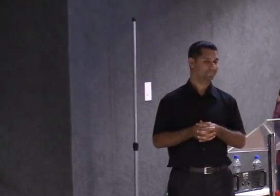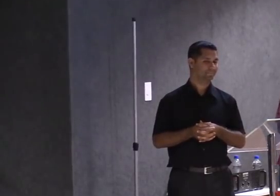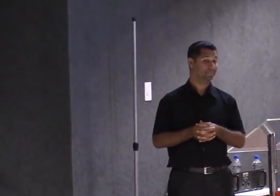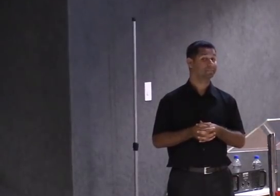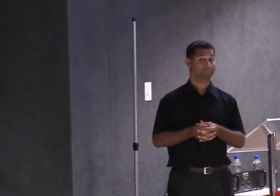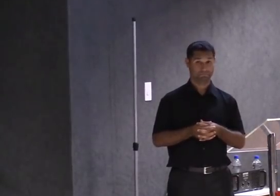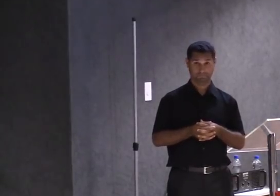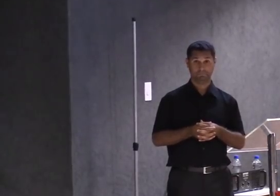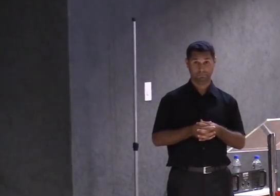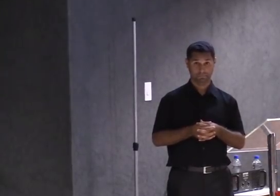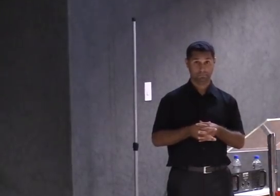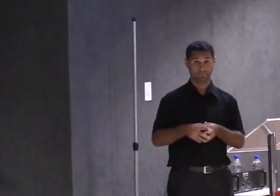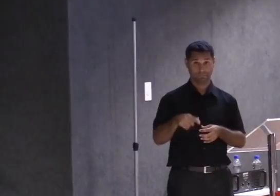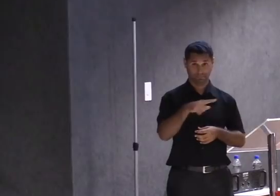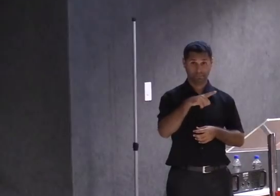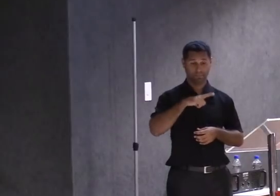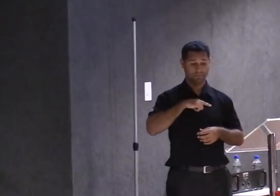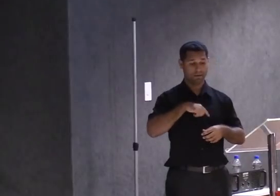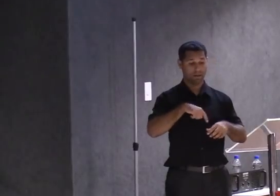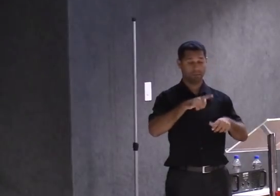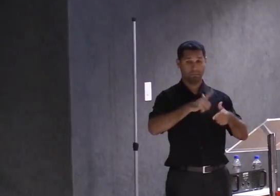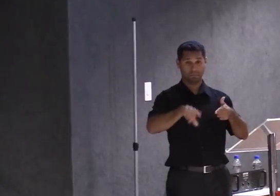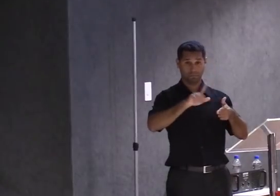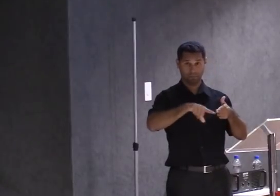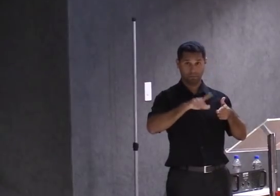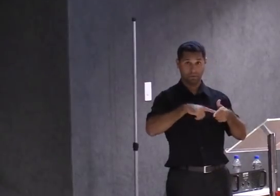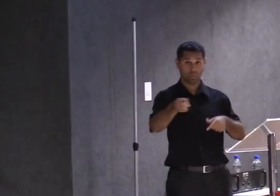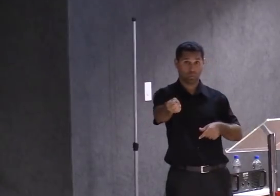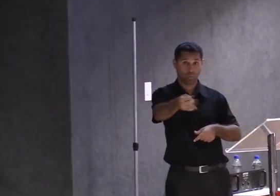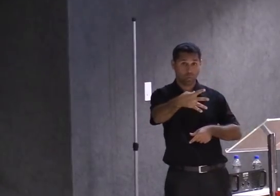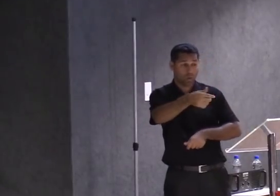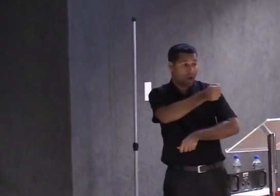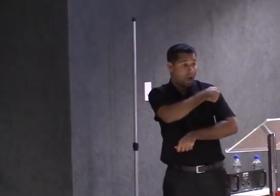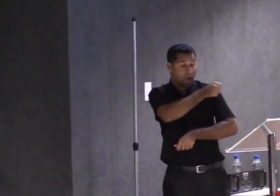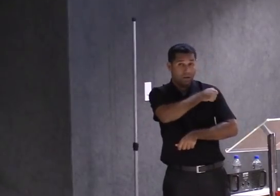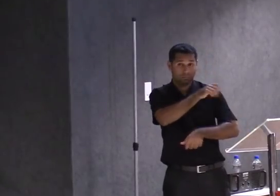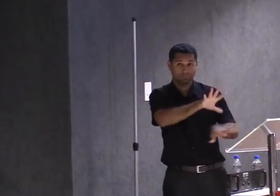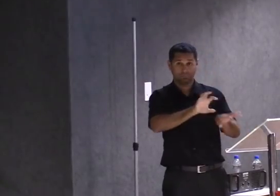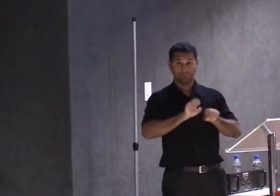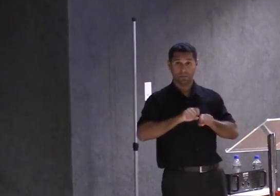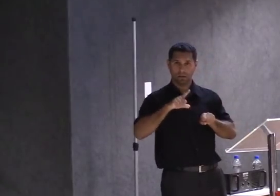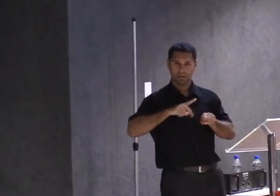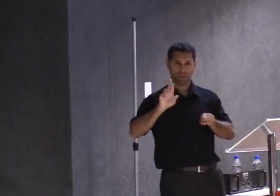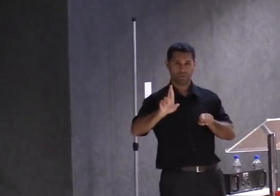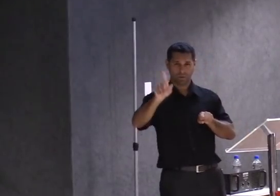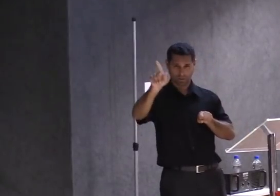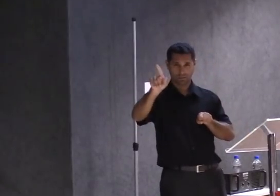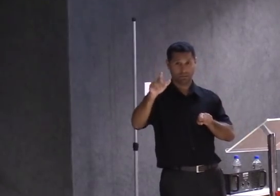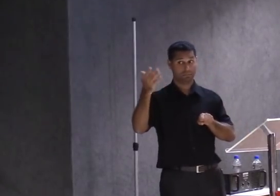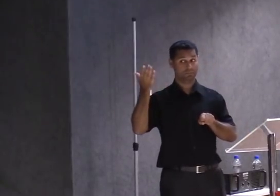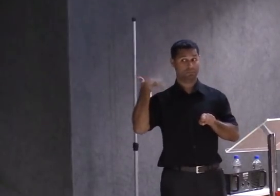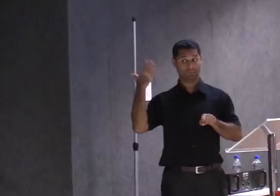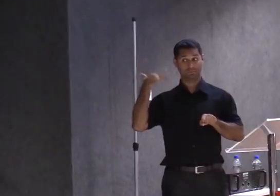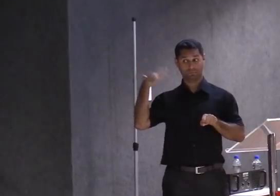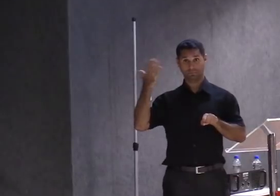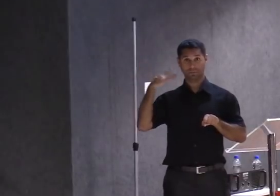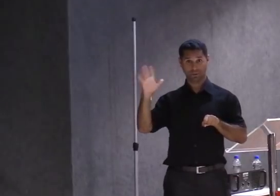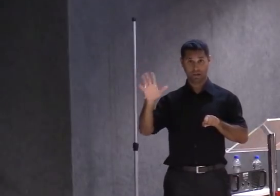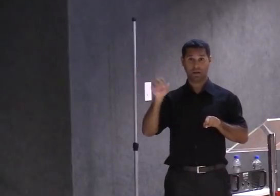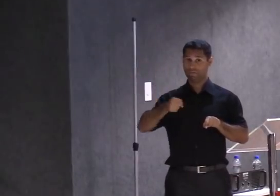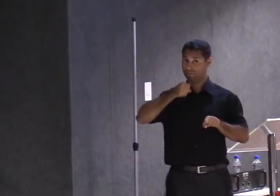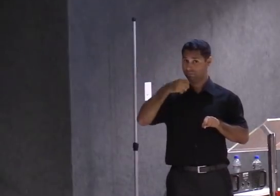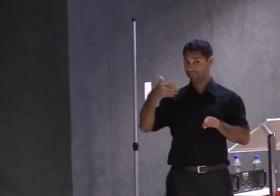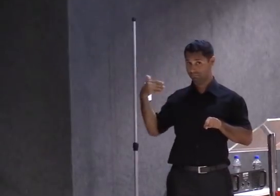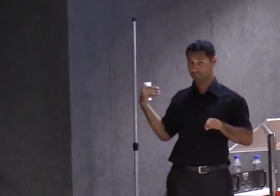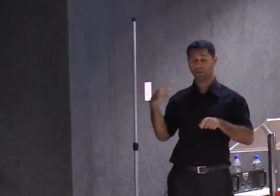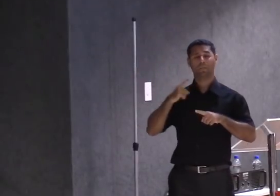Inclusive, os problemas que hoje são lidados por esses novos estudantes são diferentes dos anteriores, dos antigamente,